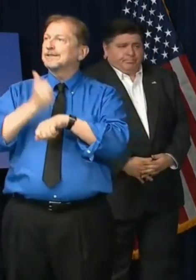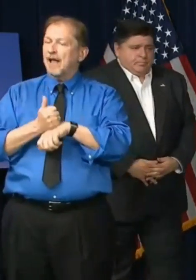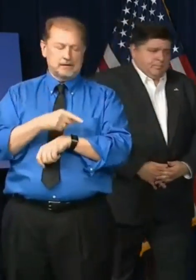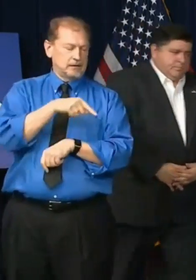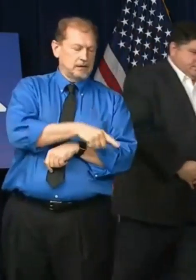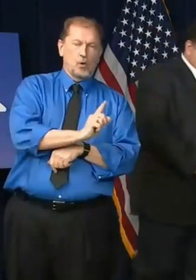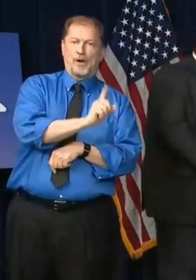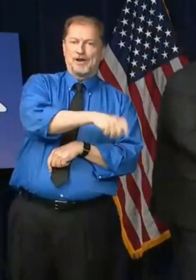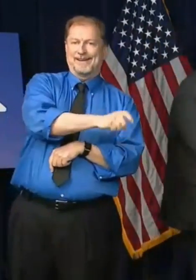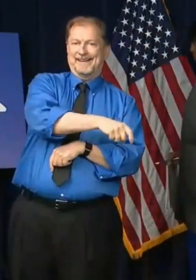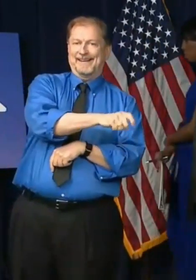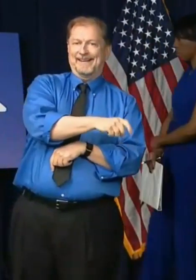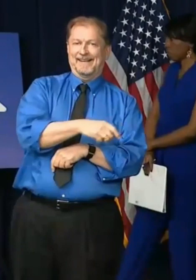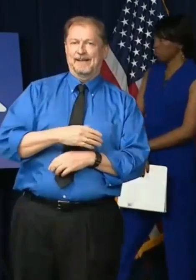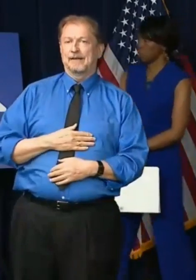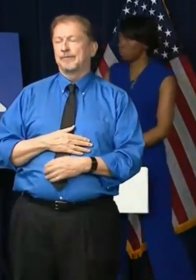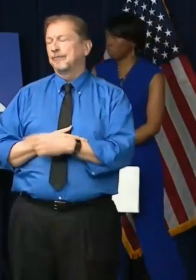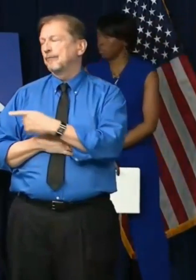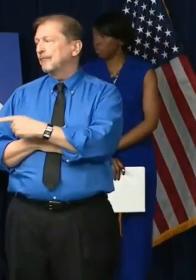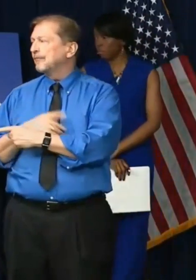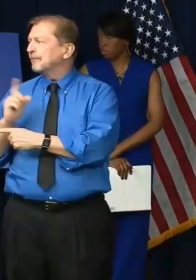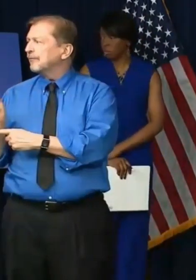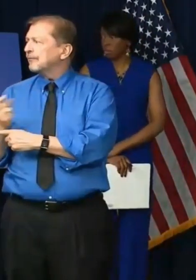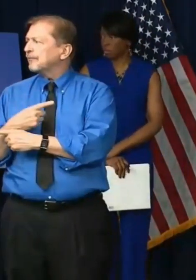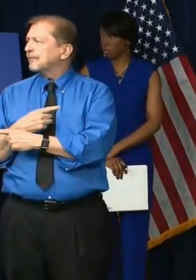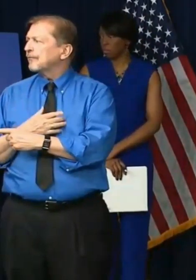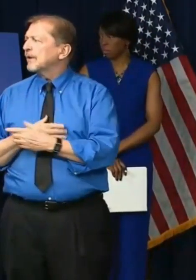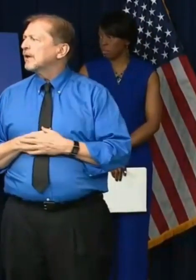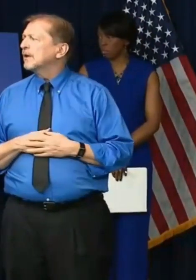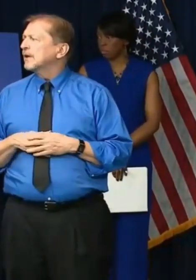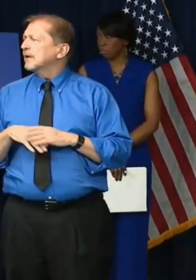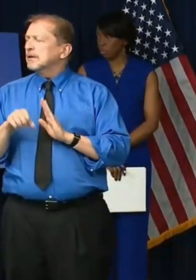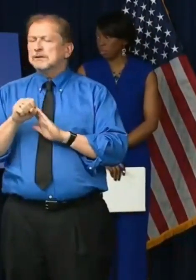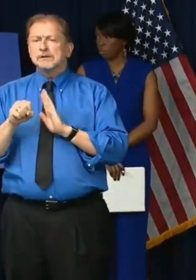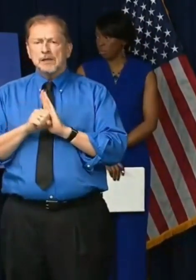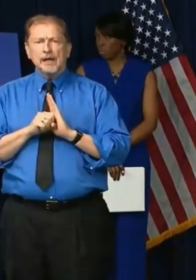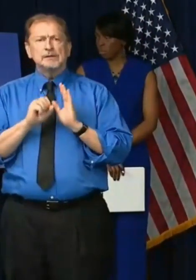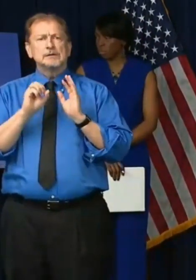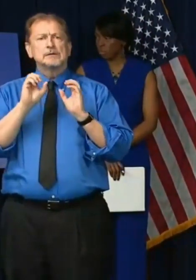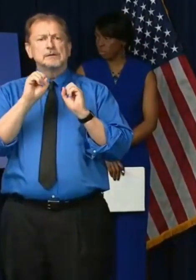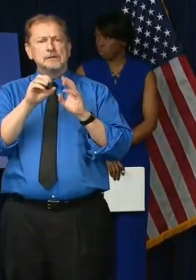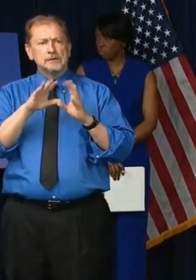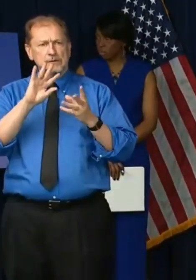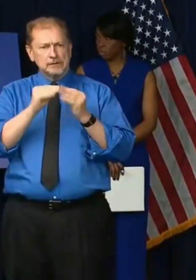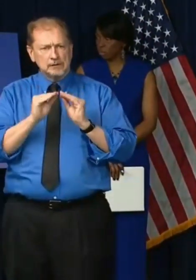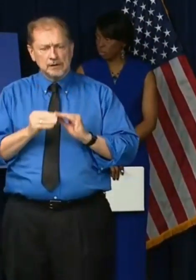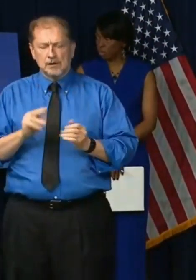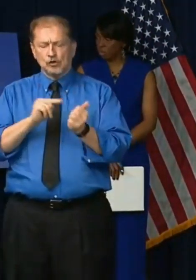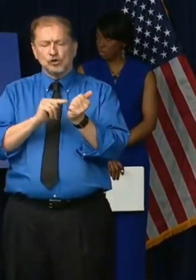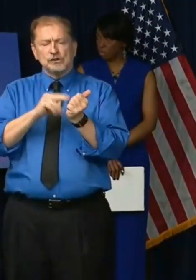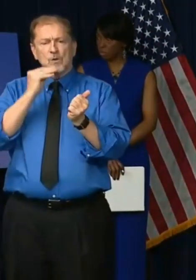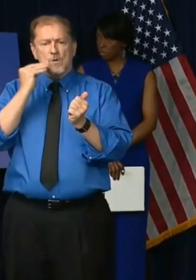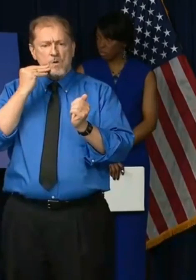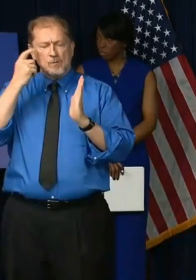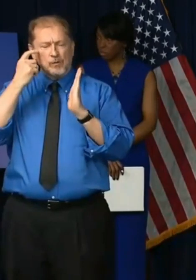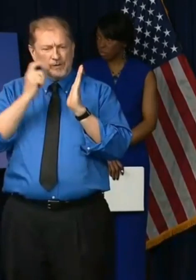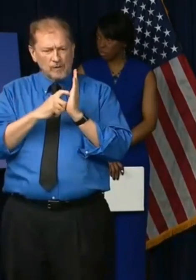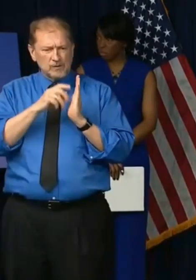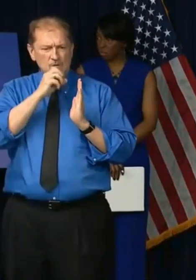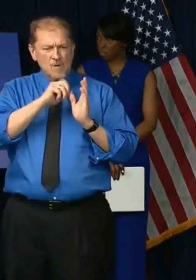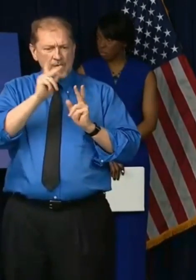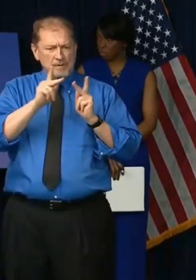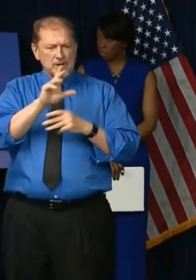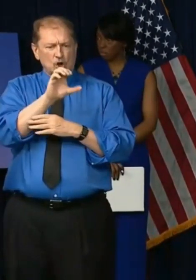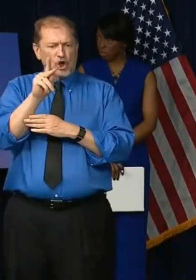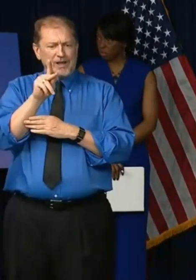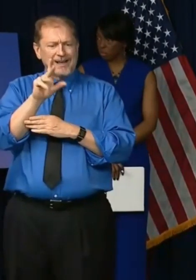at the Sun-Times, it's been several days since the state began listing nursing home deaths and cases. We've been seeing clusters of elderly dying in Cook